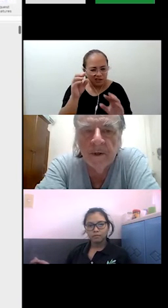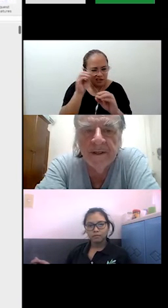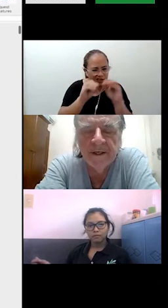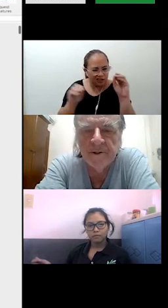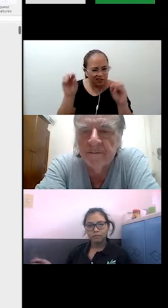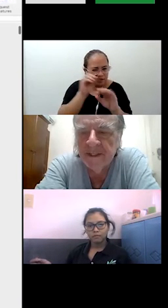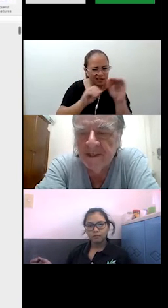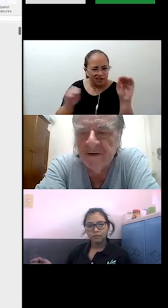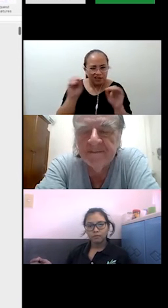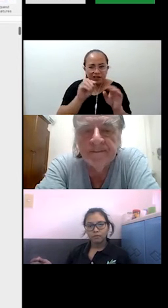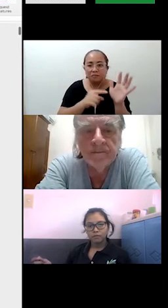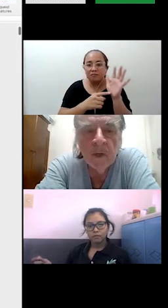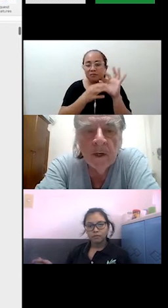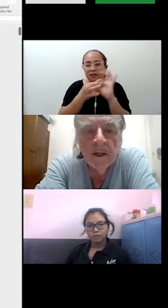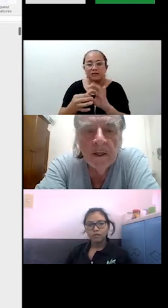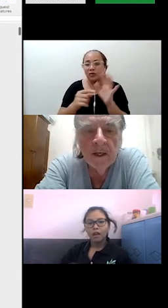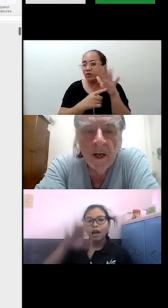on orientation, but that's fine.